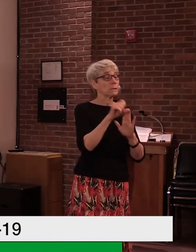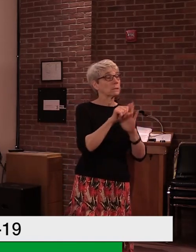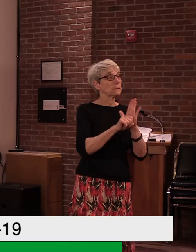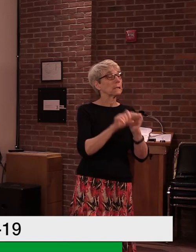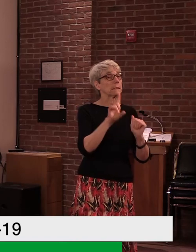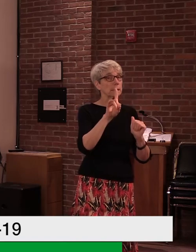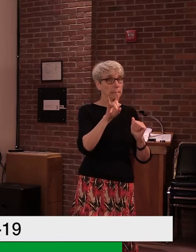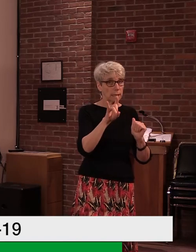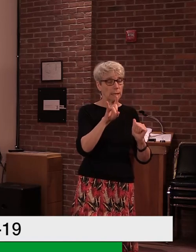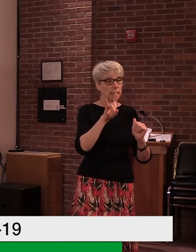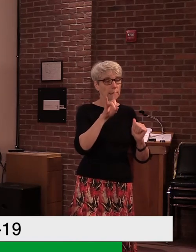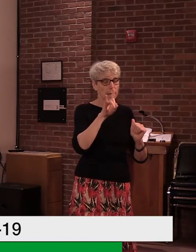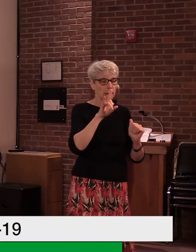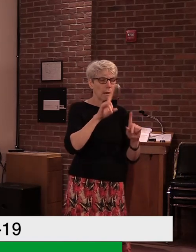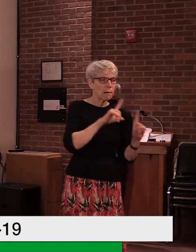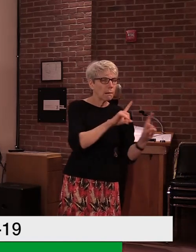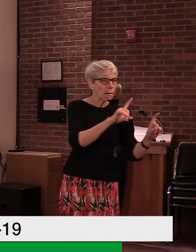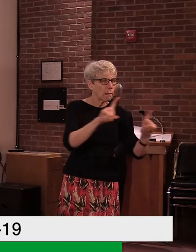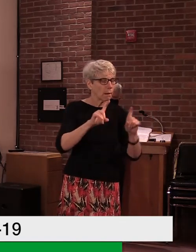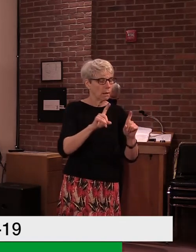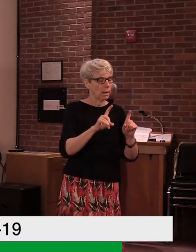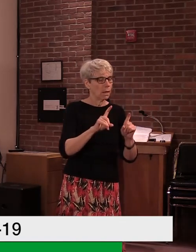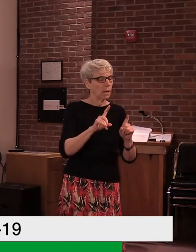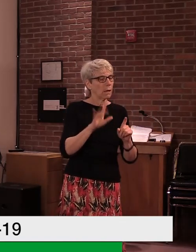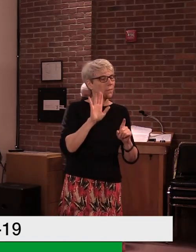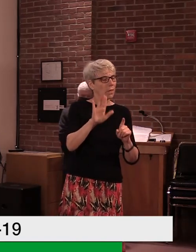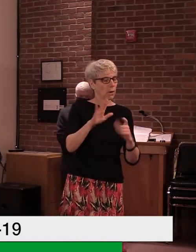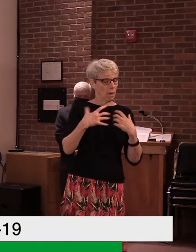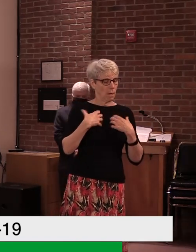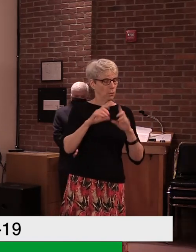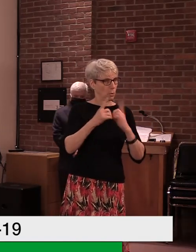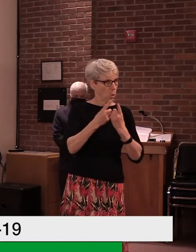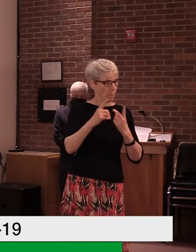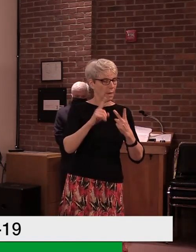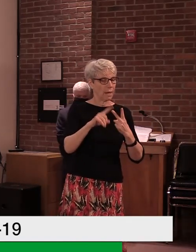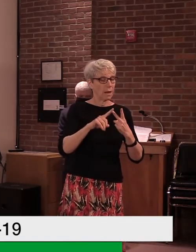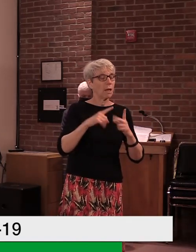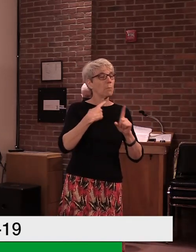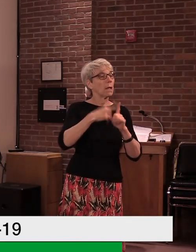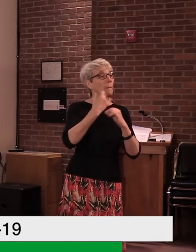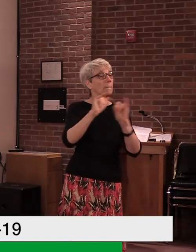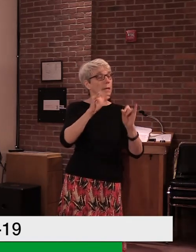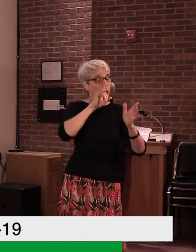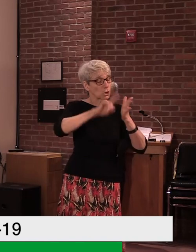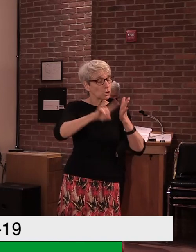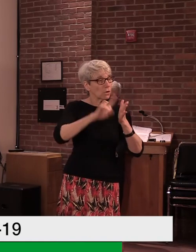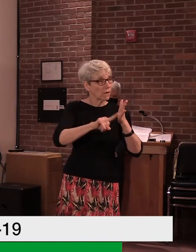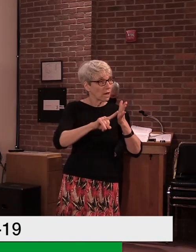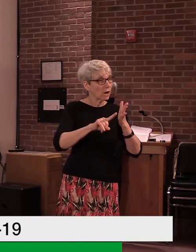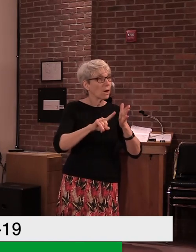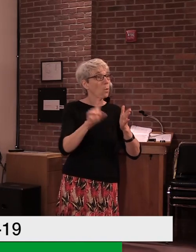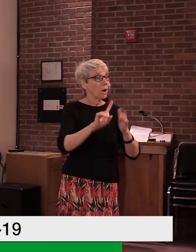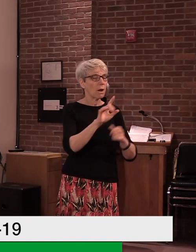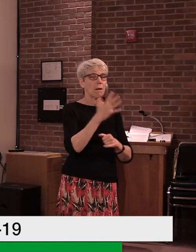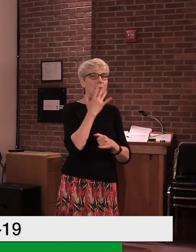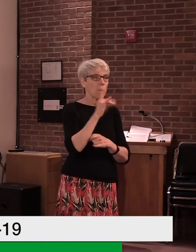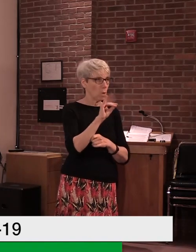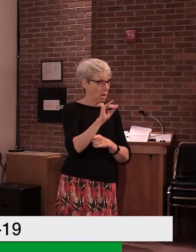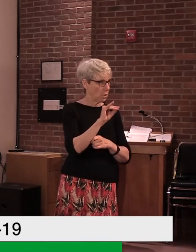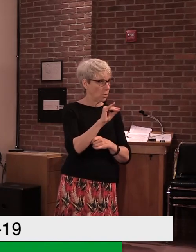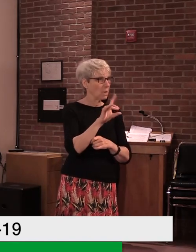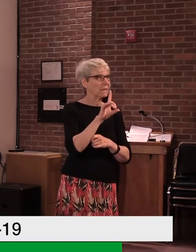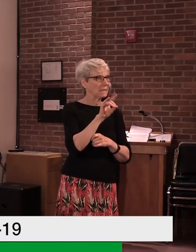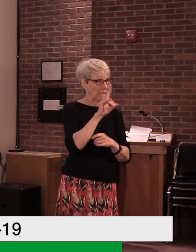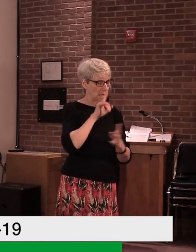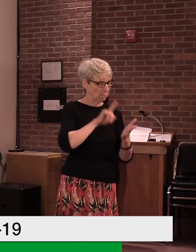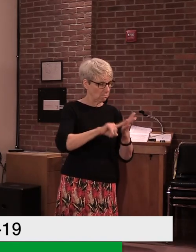polling through its health department and then through a third-party surveyor as well, and that's Colorado. And they did find in both of those surveys